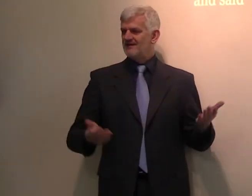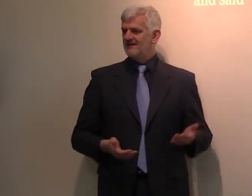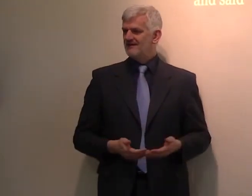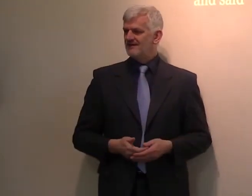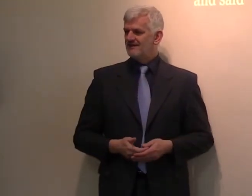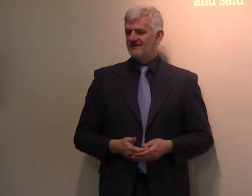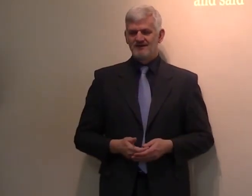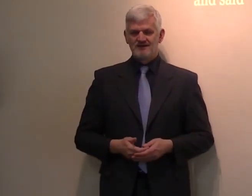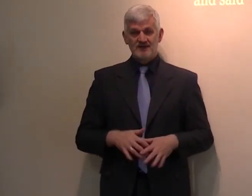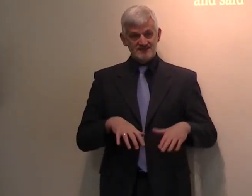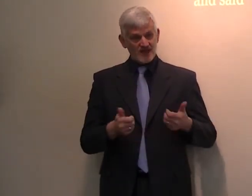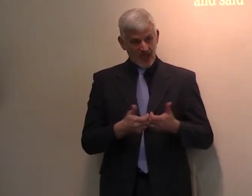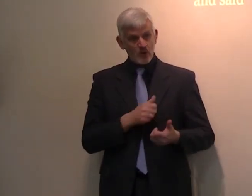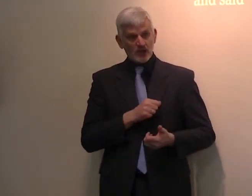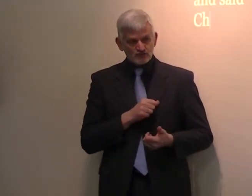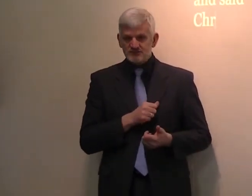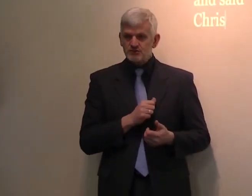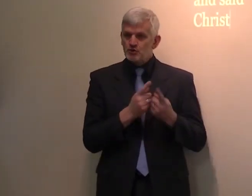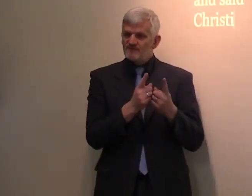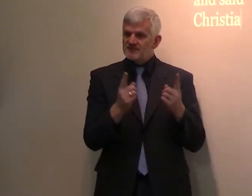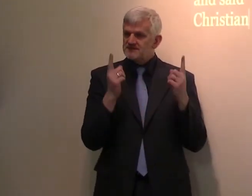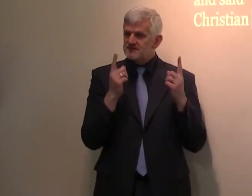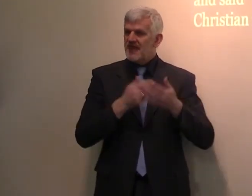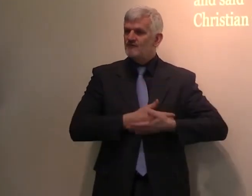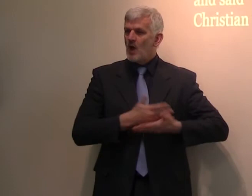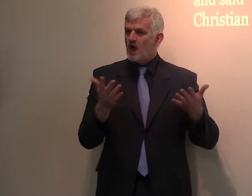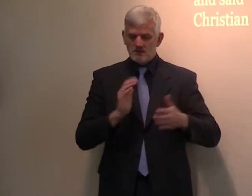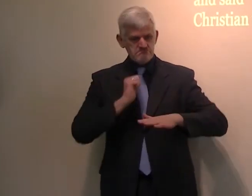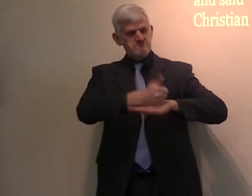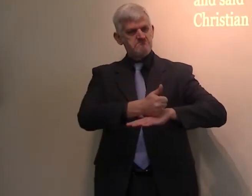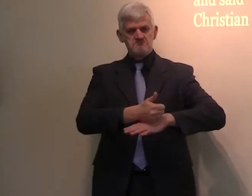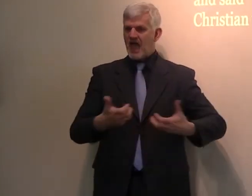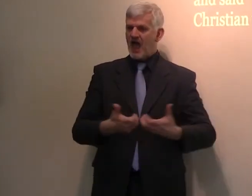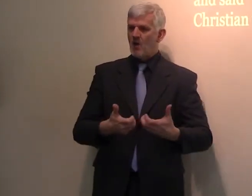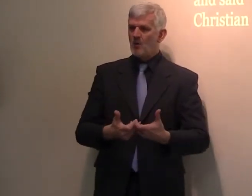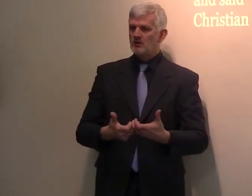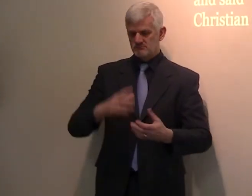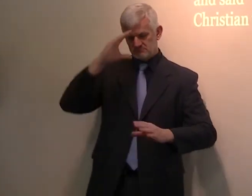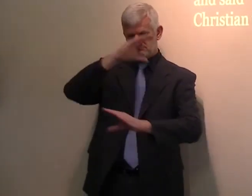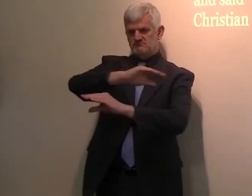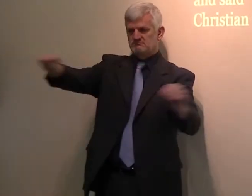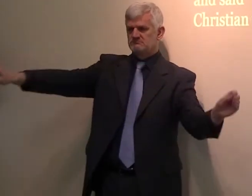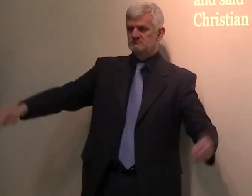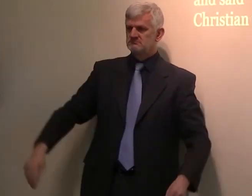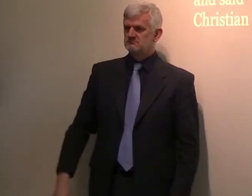Christian organizations and institutes, why did they start? How did they start it? Red Cross and many